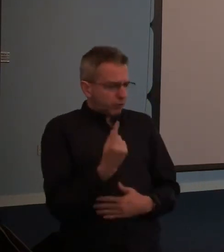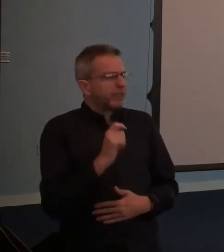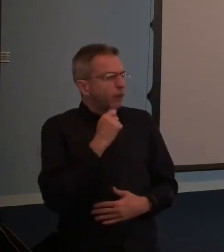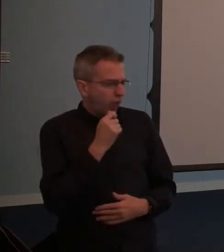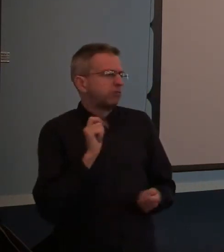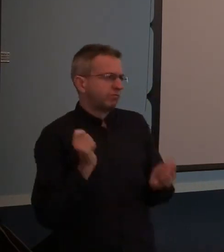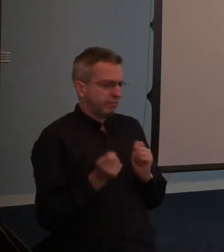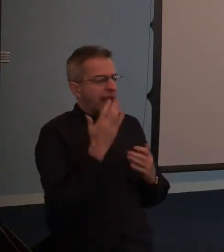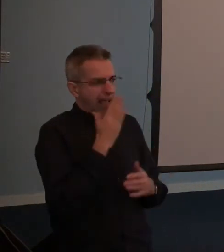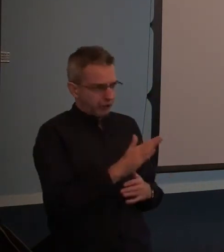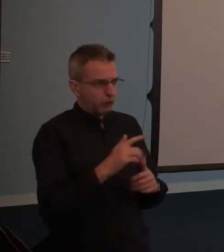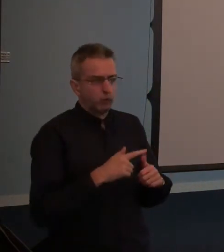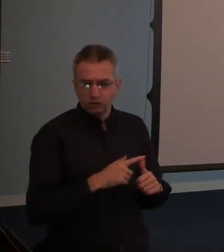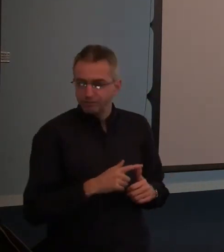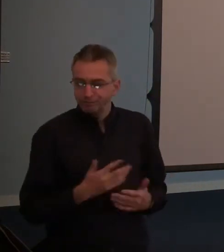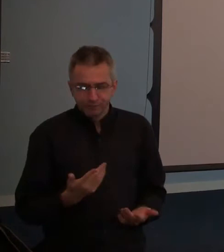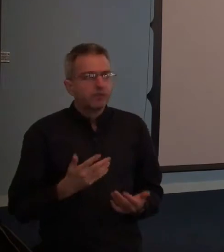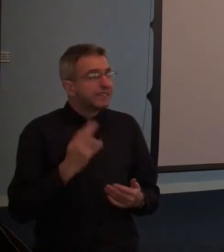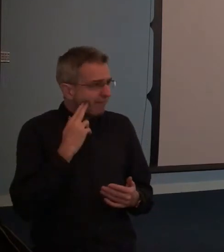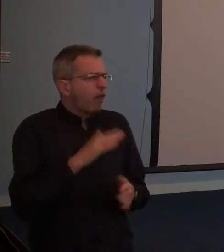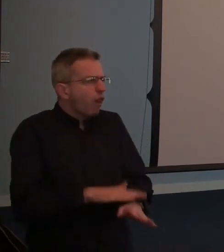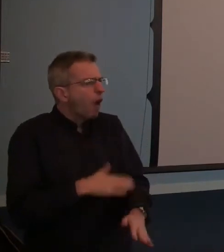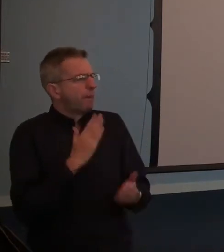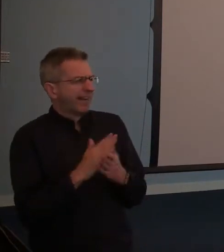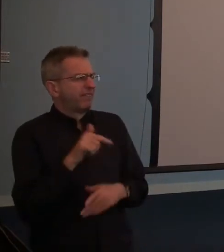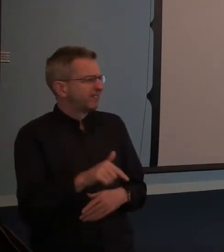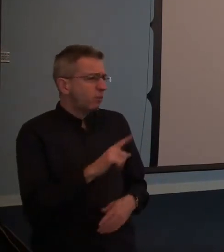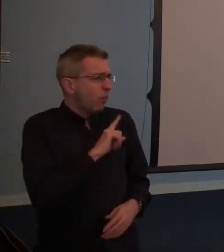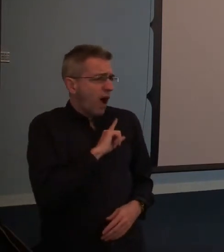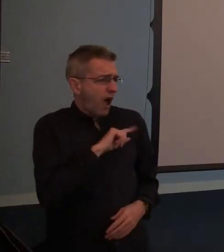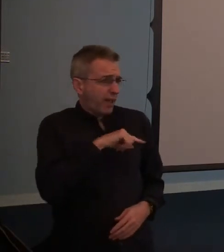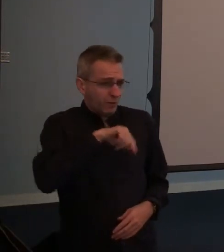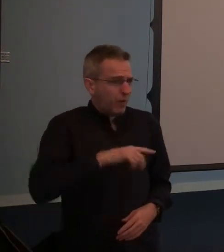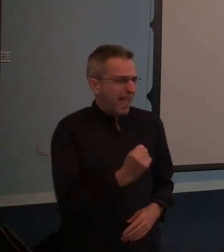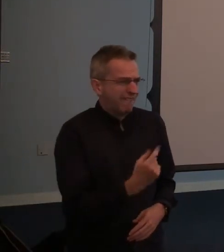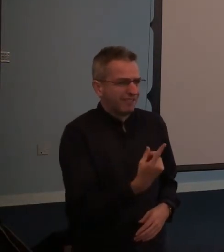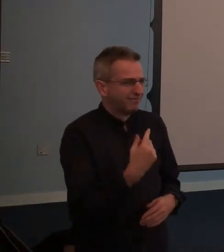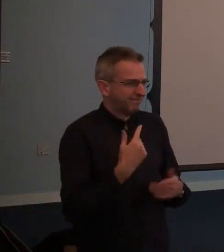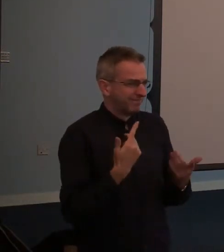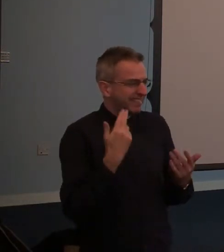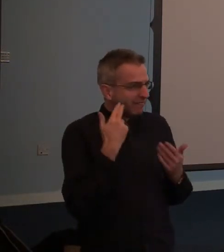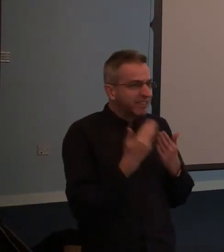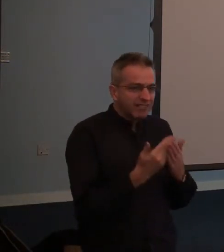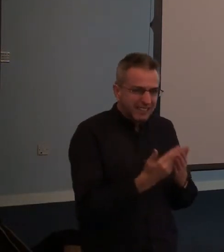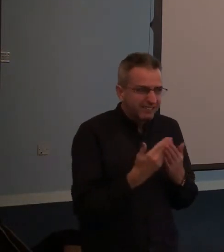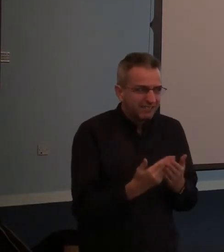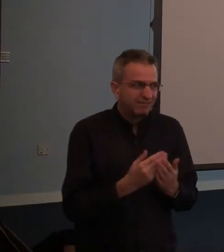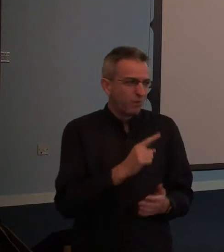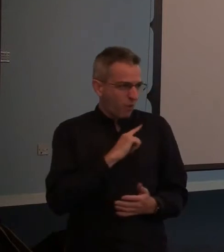attitudes. And if they had the opportunity to learn this positive information, then they would change their attitudes and become more